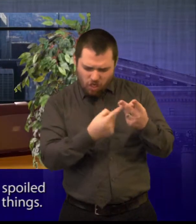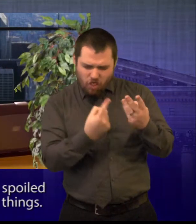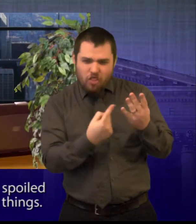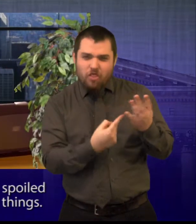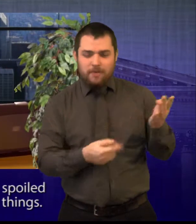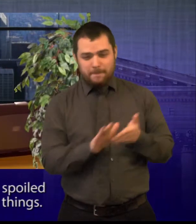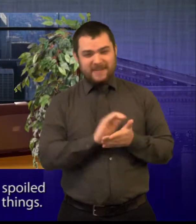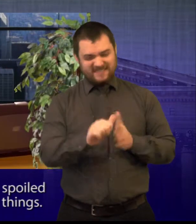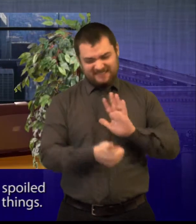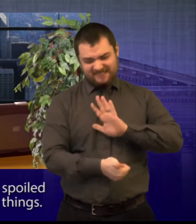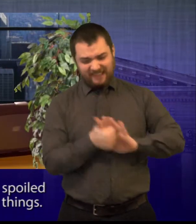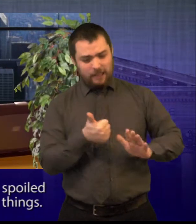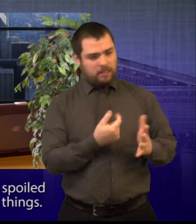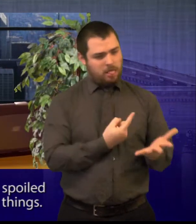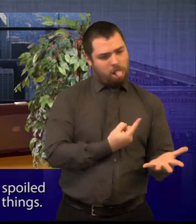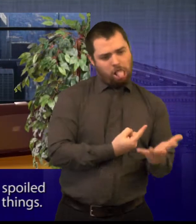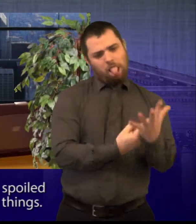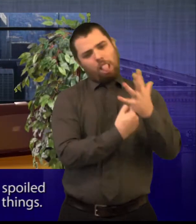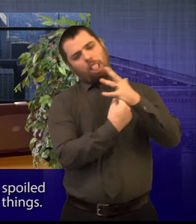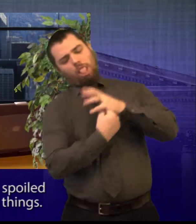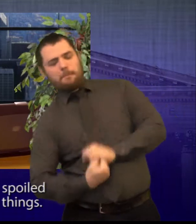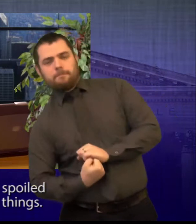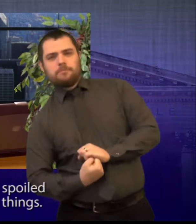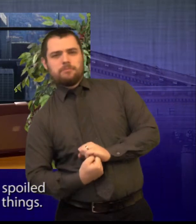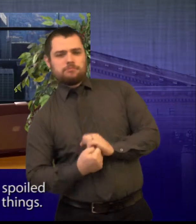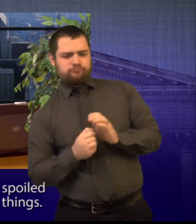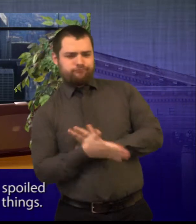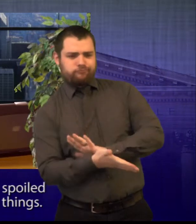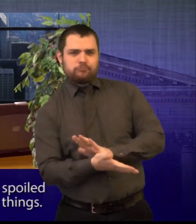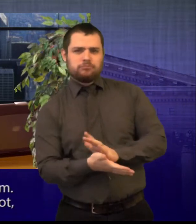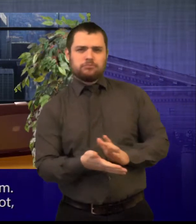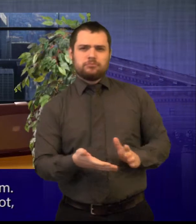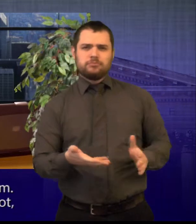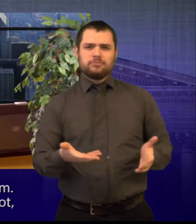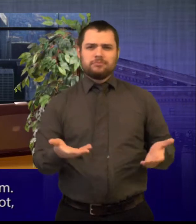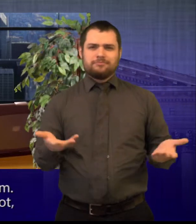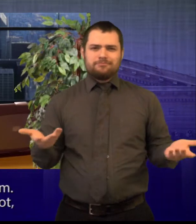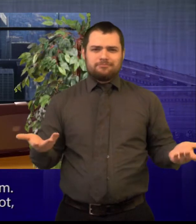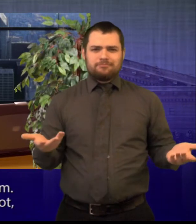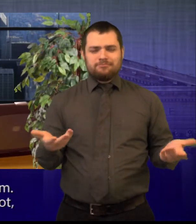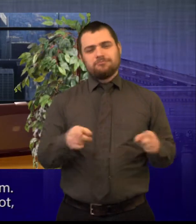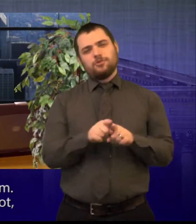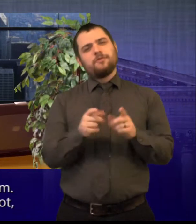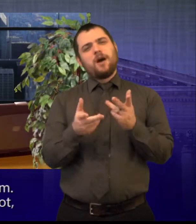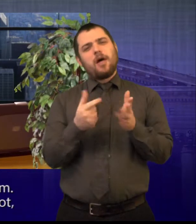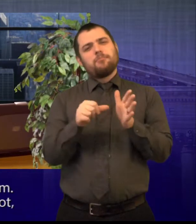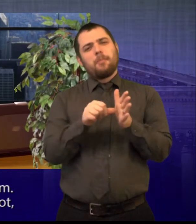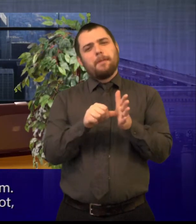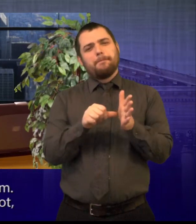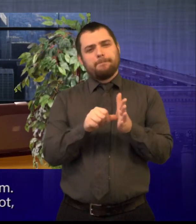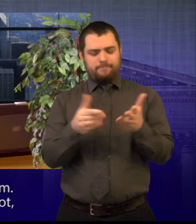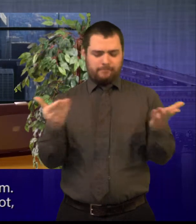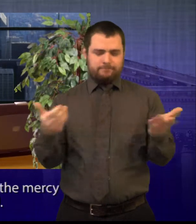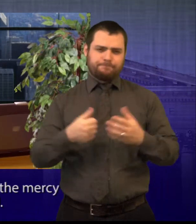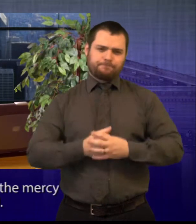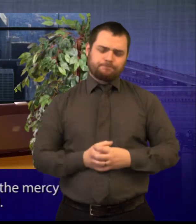soon tarnished, spoiled, and dominated by all these things. Here is another problem. Whether we like